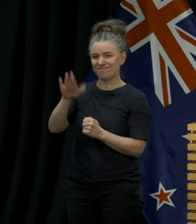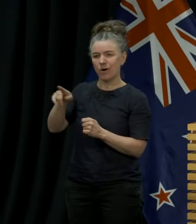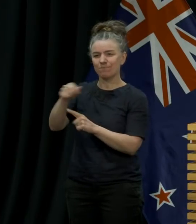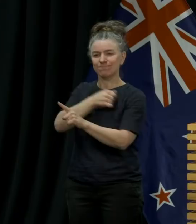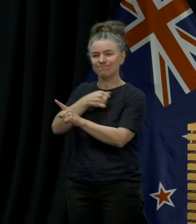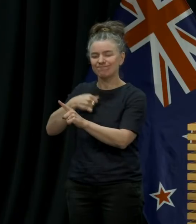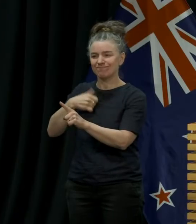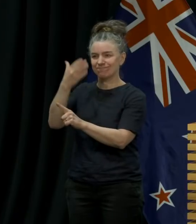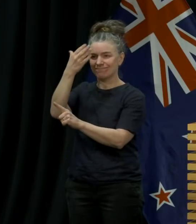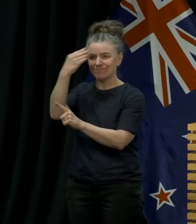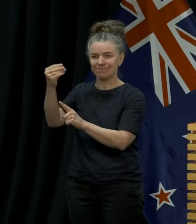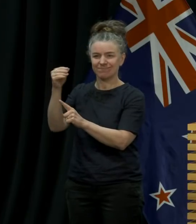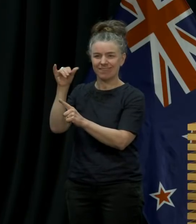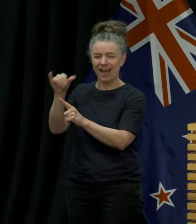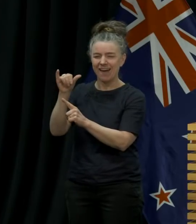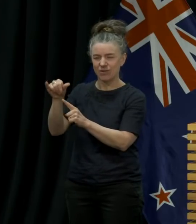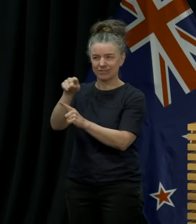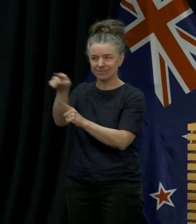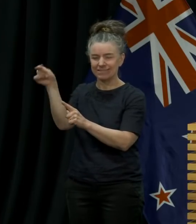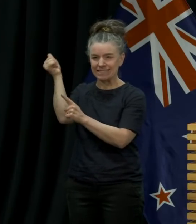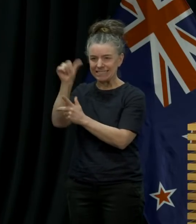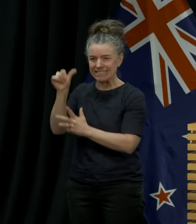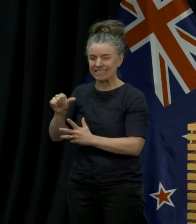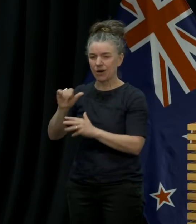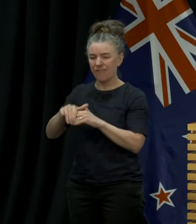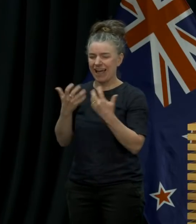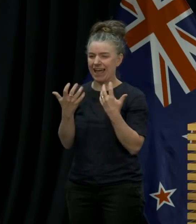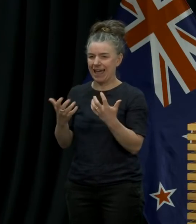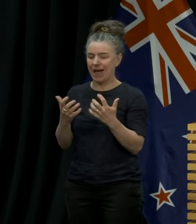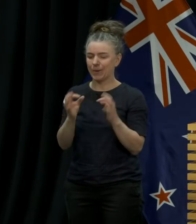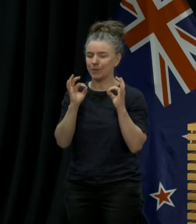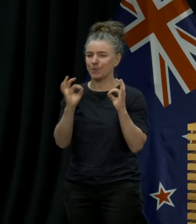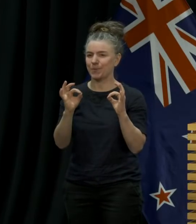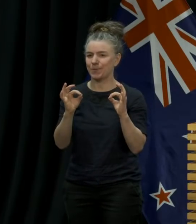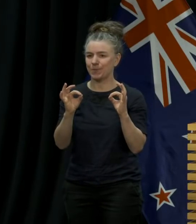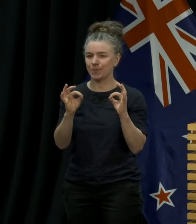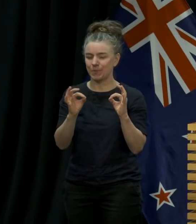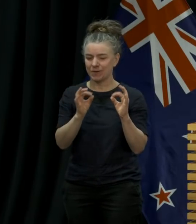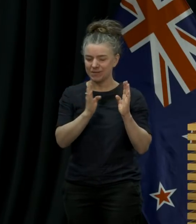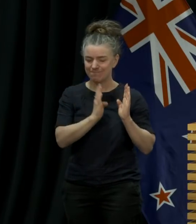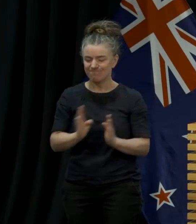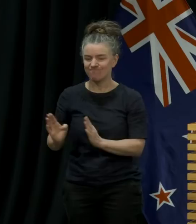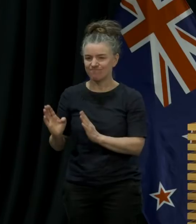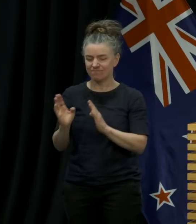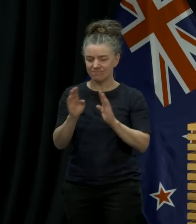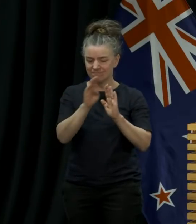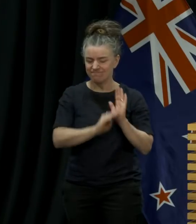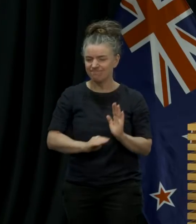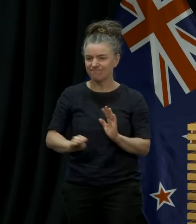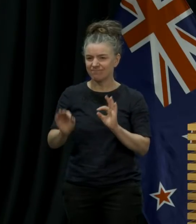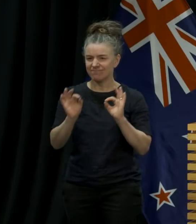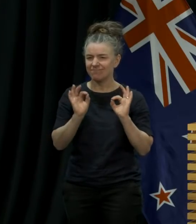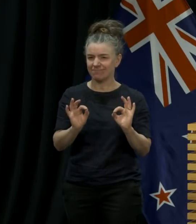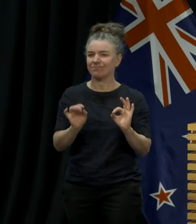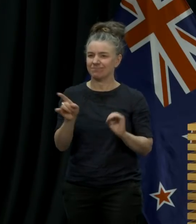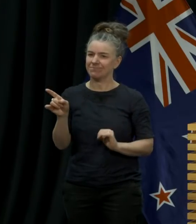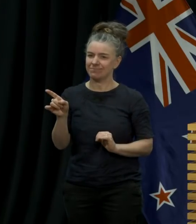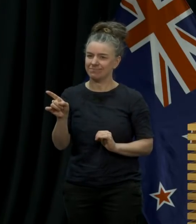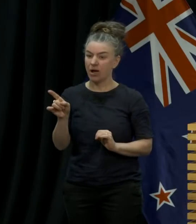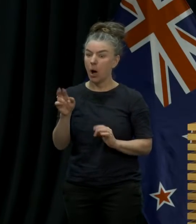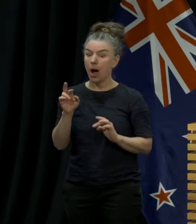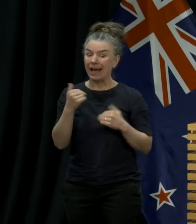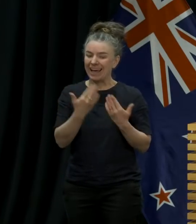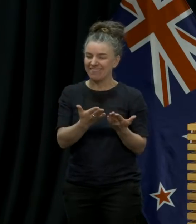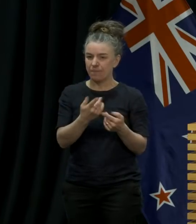what is a significant logistical exercise. Bringing them in will give added confidence to ministers, but I hope also the